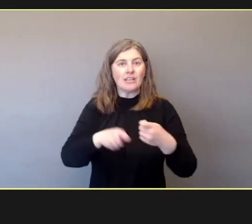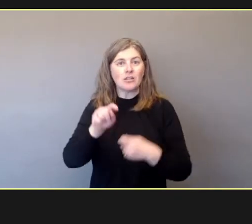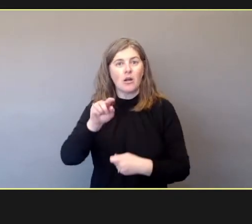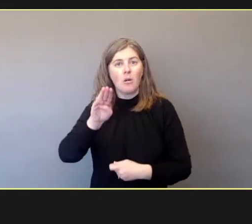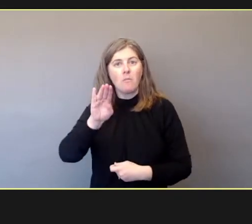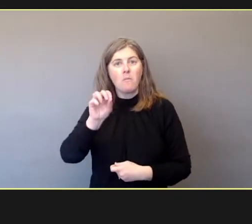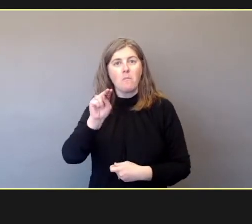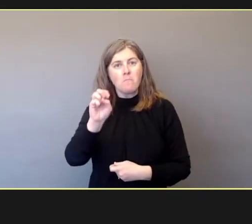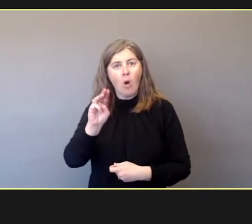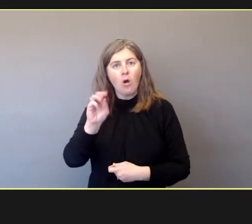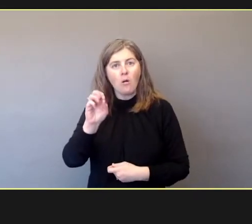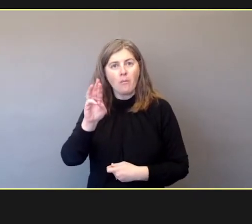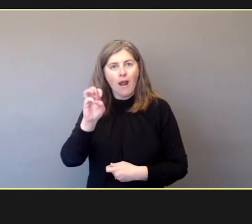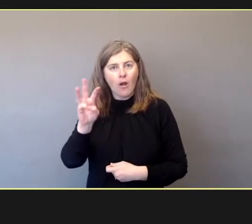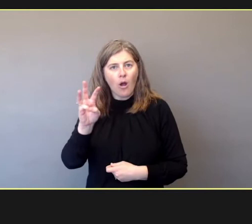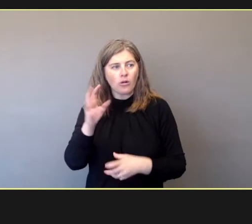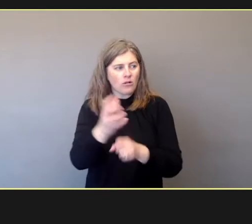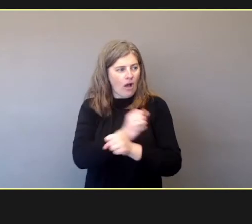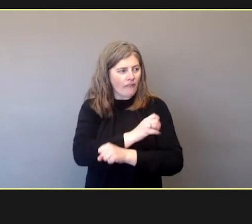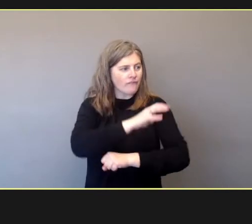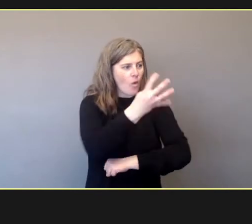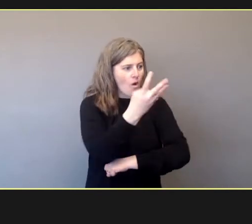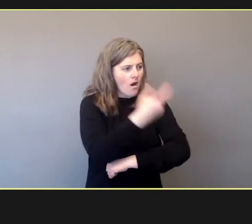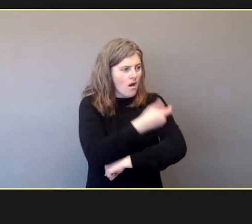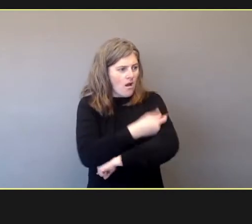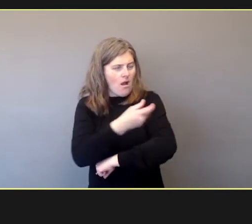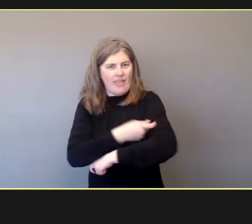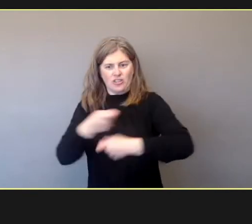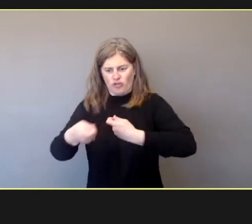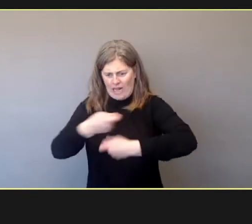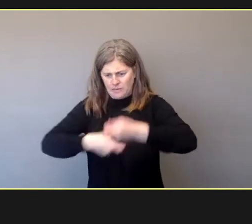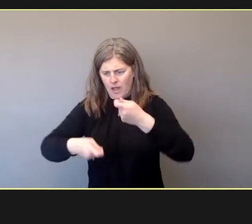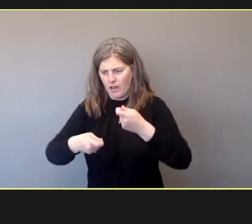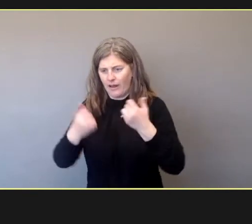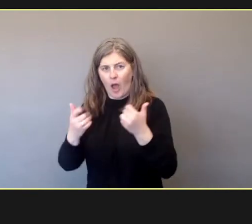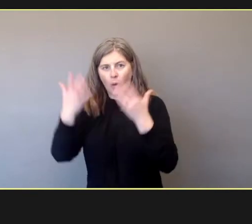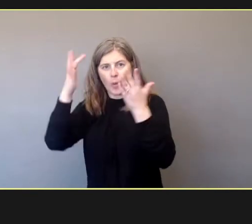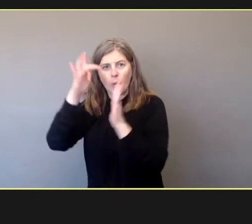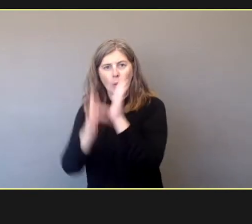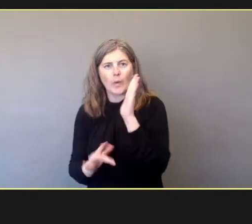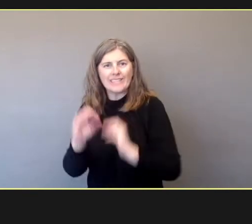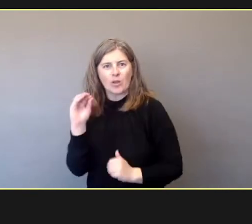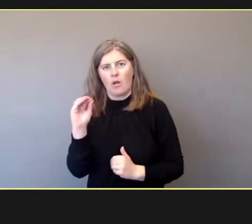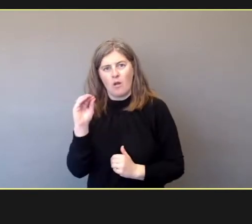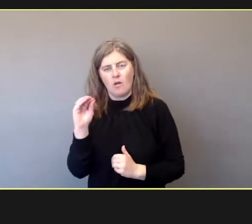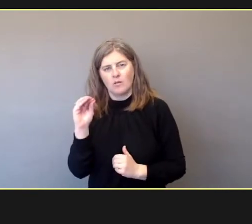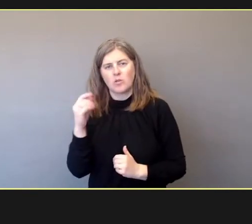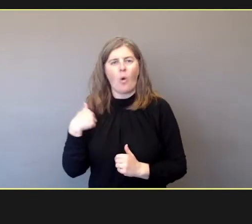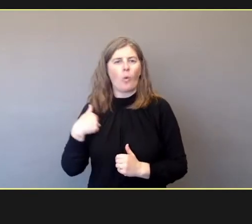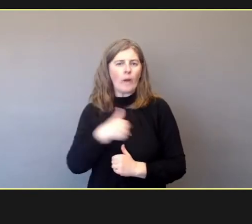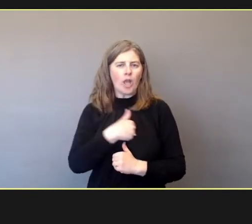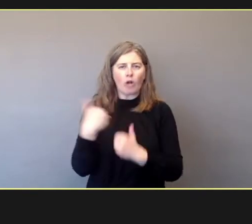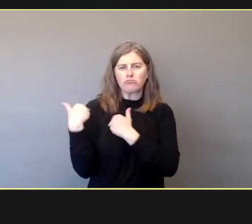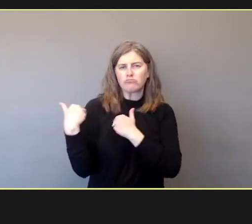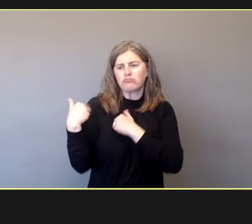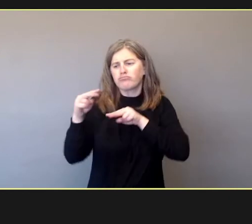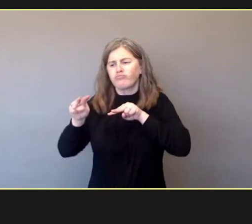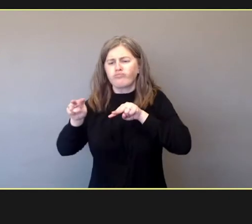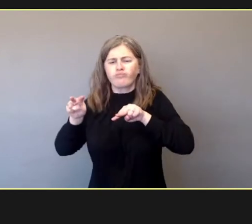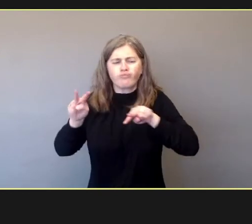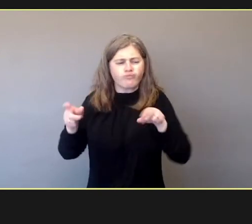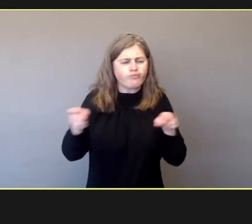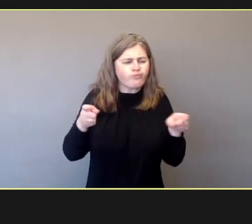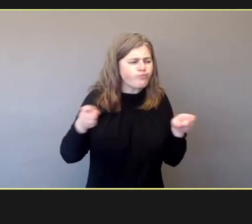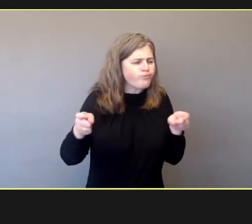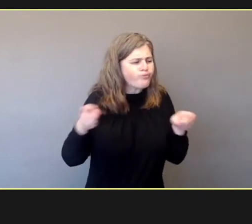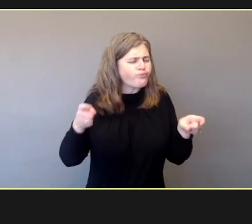4 vaccines and would be eligible for 4 more. And so we're not taking it upon ourselves to try to regulate that or